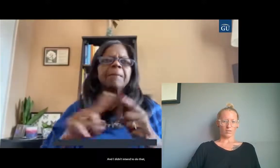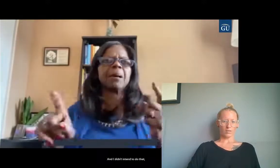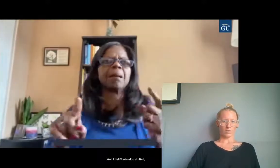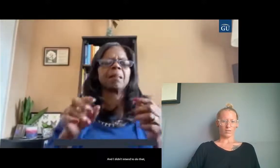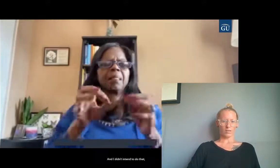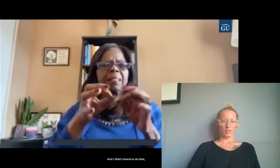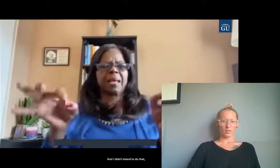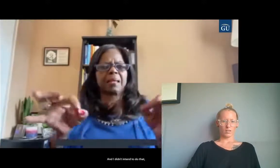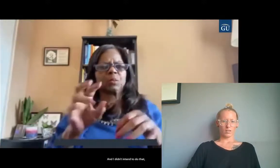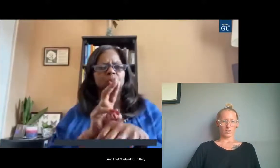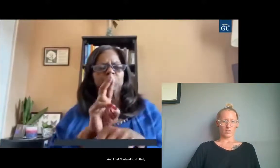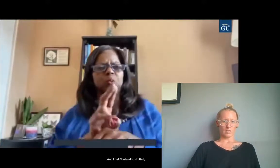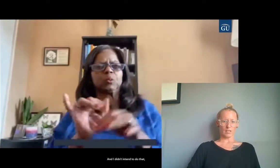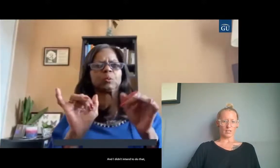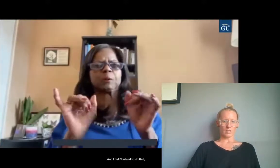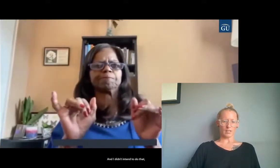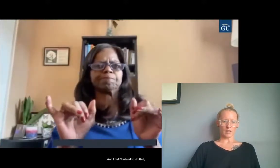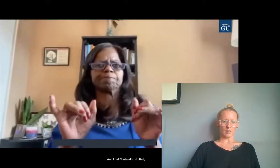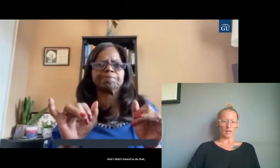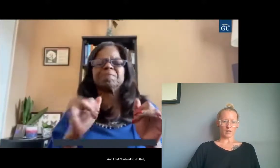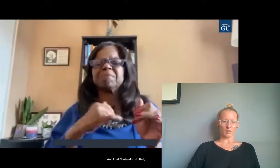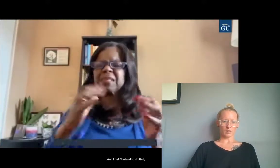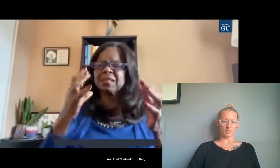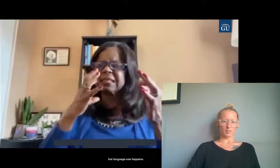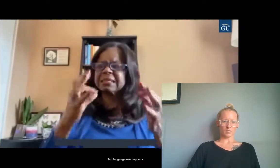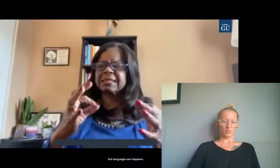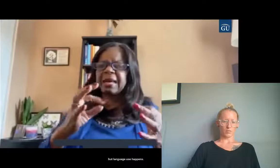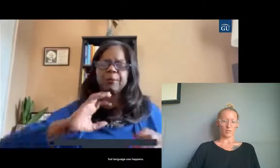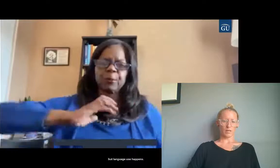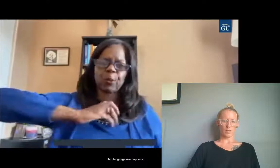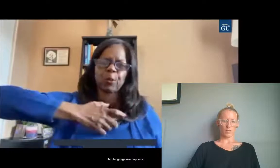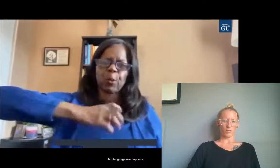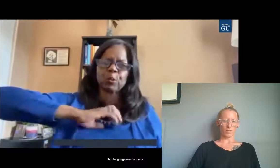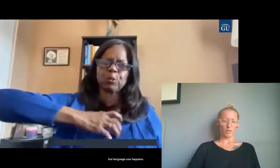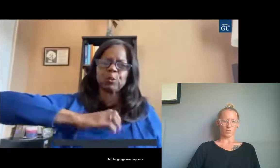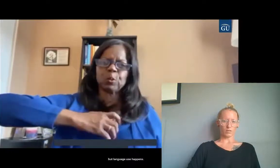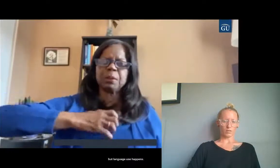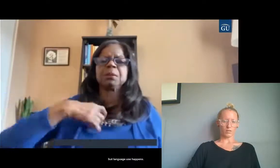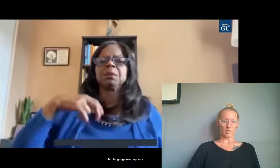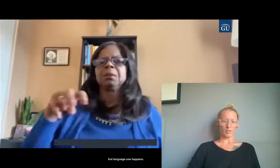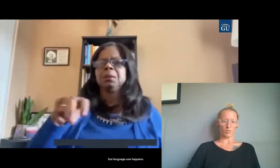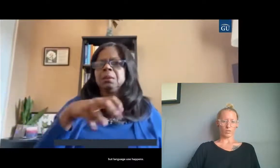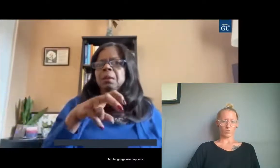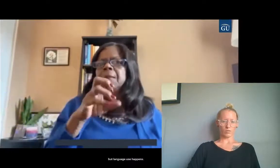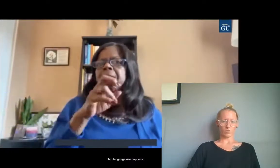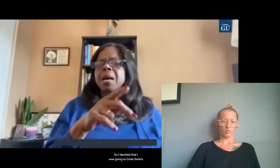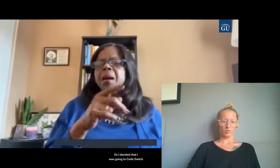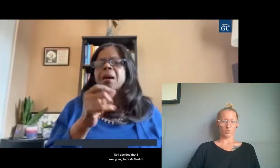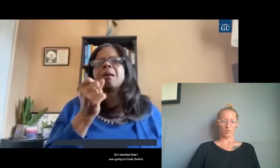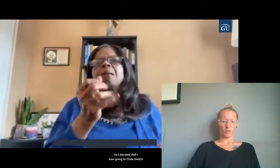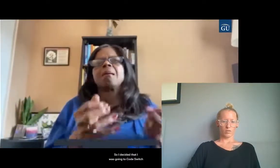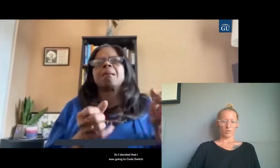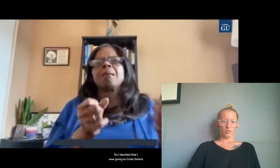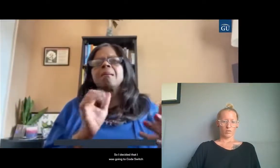"Wow, you're signing like black or like white sign language."